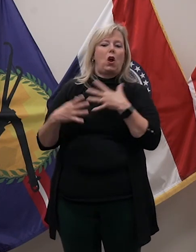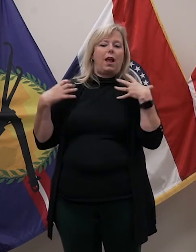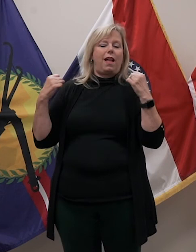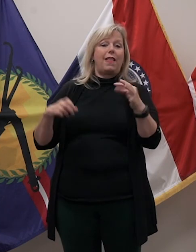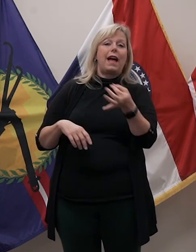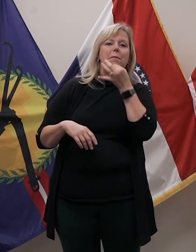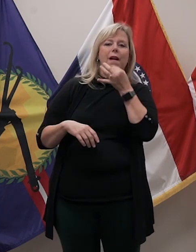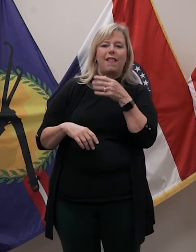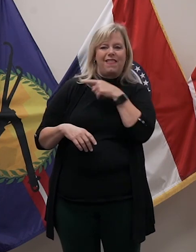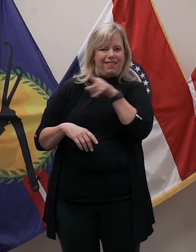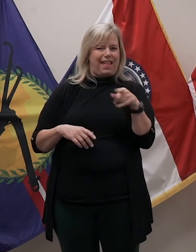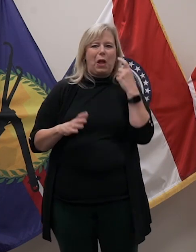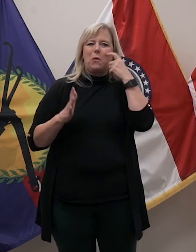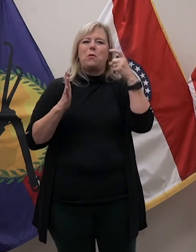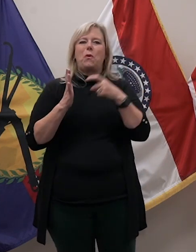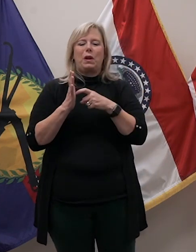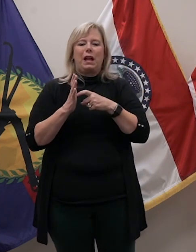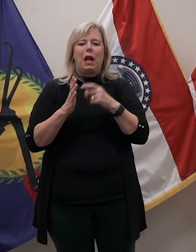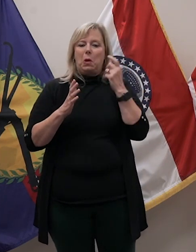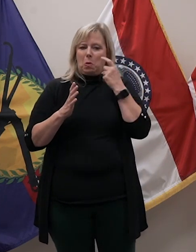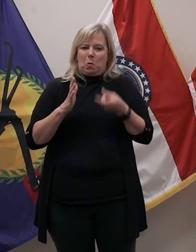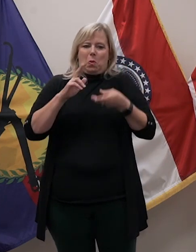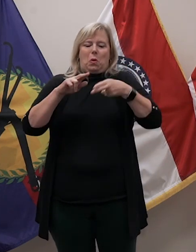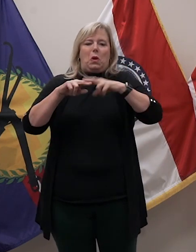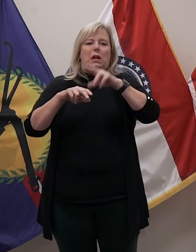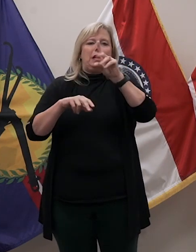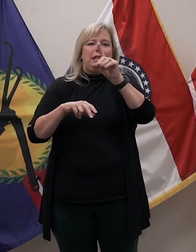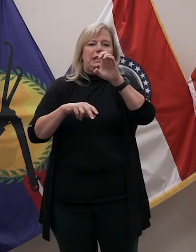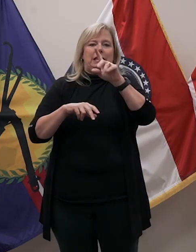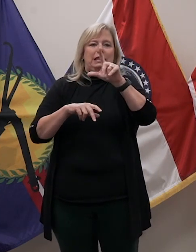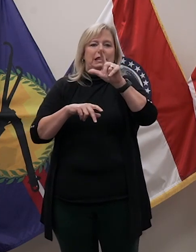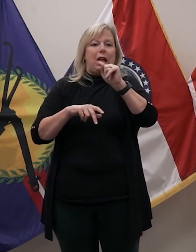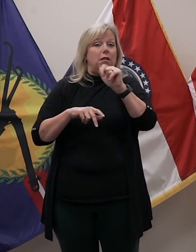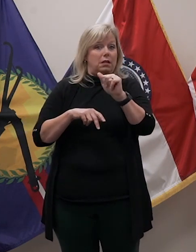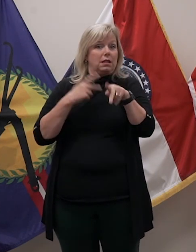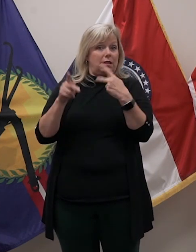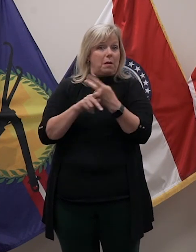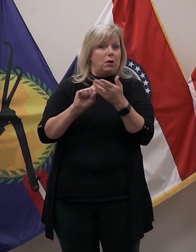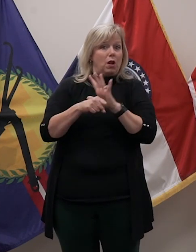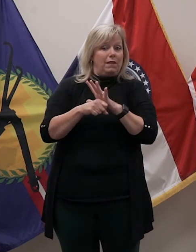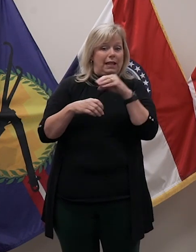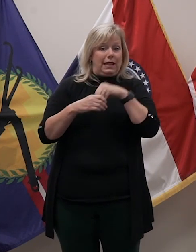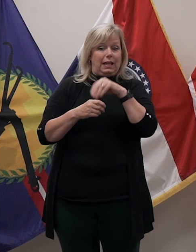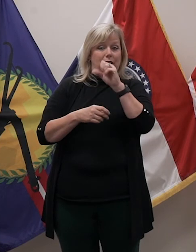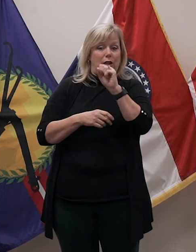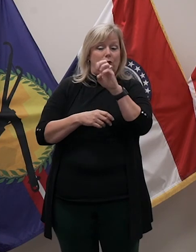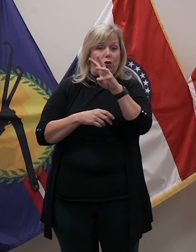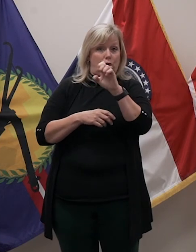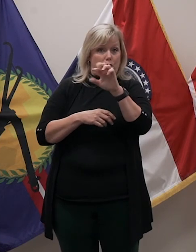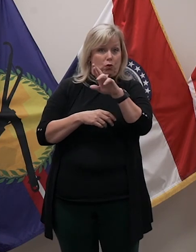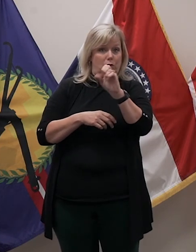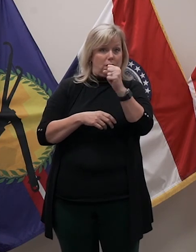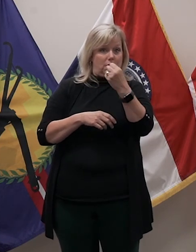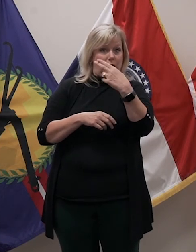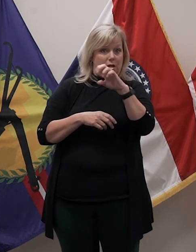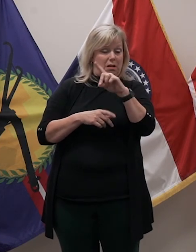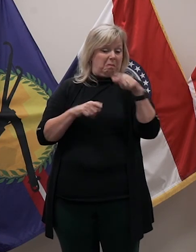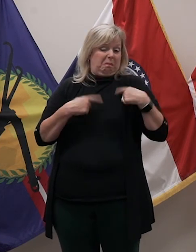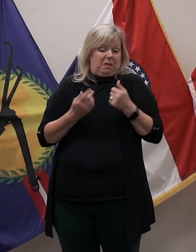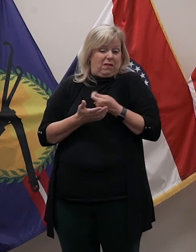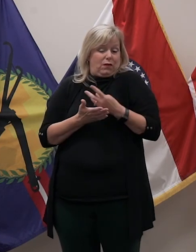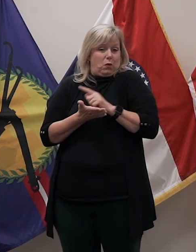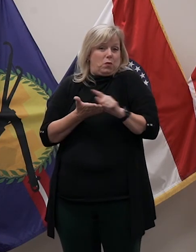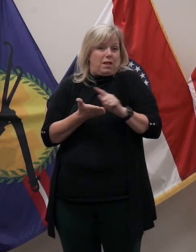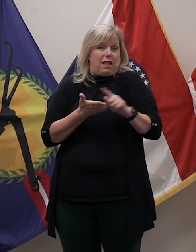tell us that they've noticed an uptick of the Delta variant in our sewer shed over the past few weeks, and